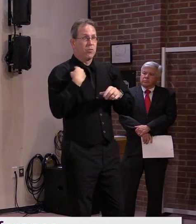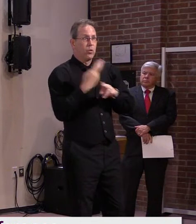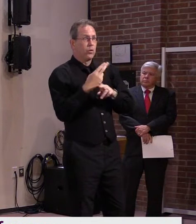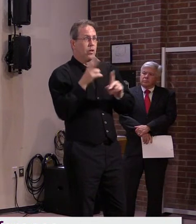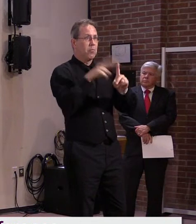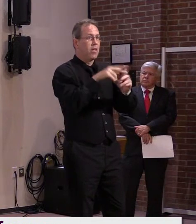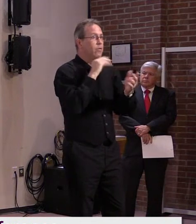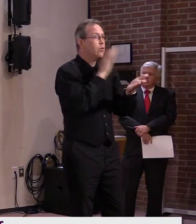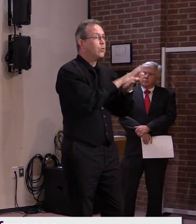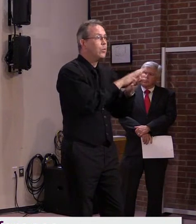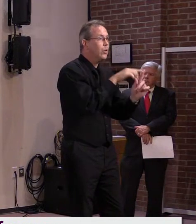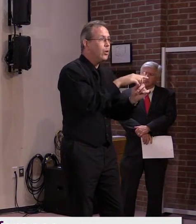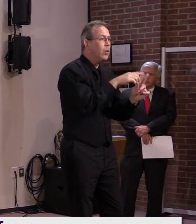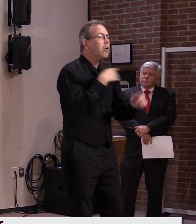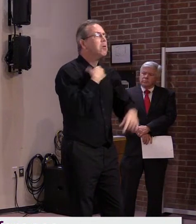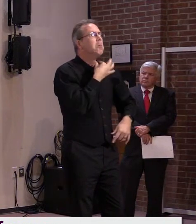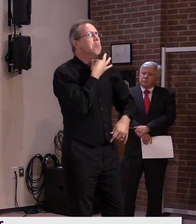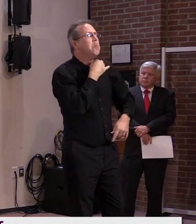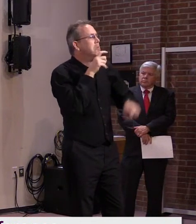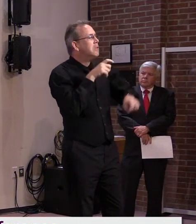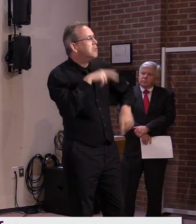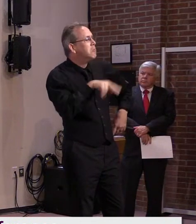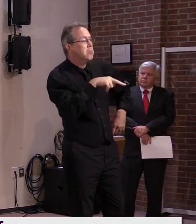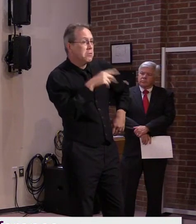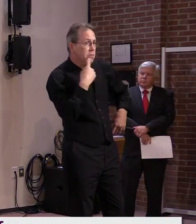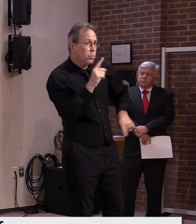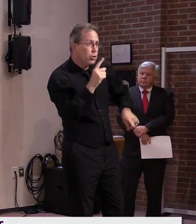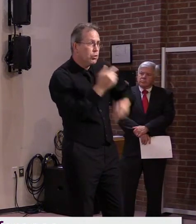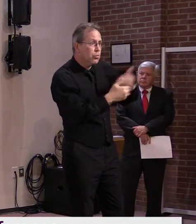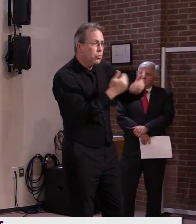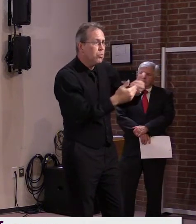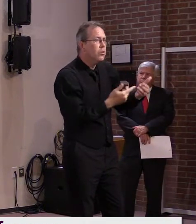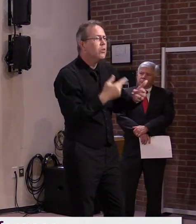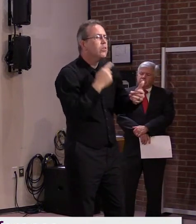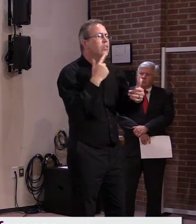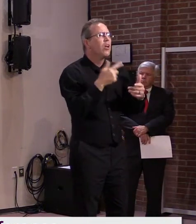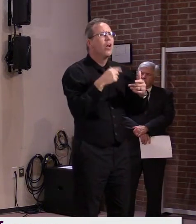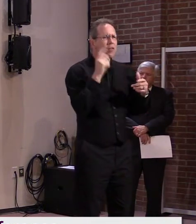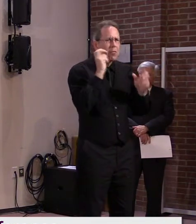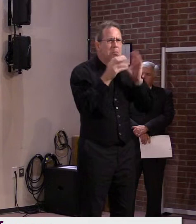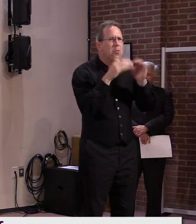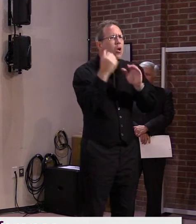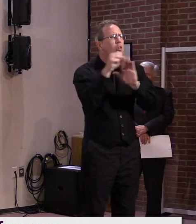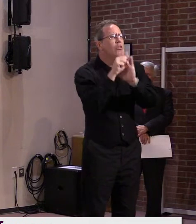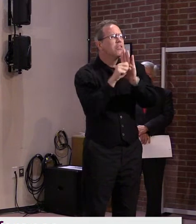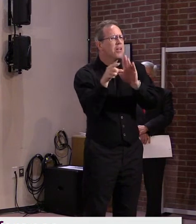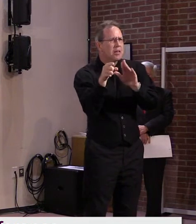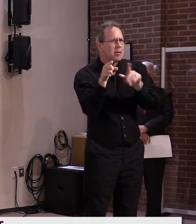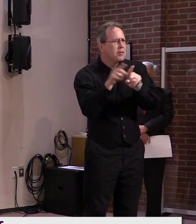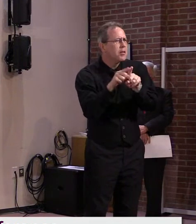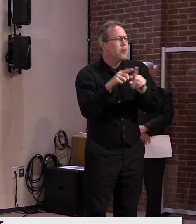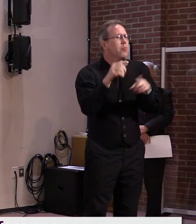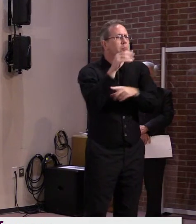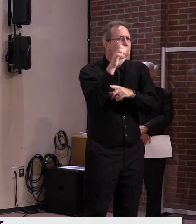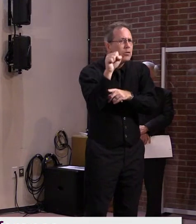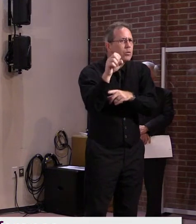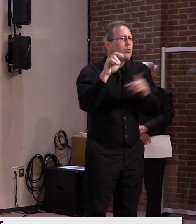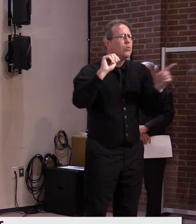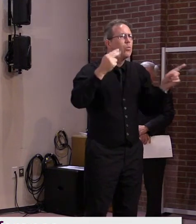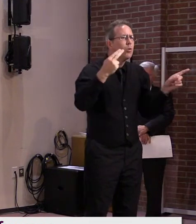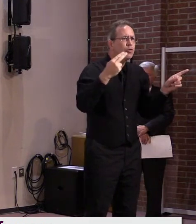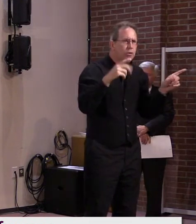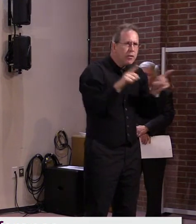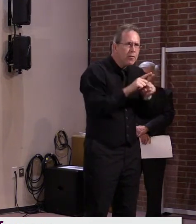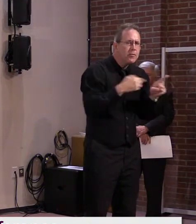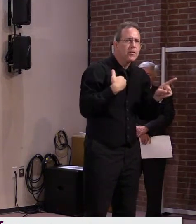however, have been used successfully in schools in other states, including Massachusetts and Utah. The focus of Test to Stay is on